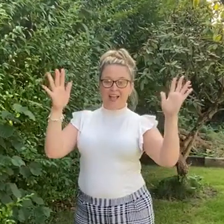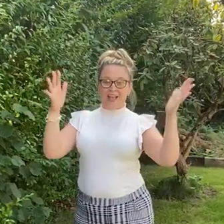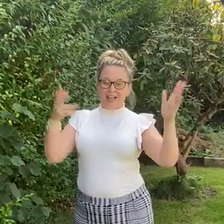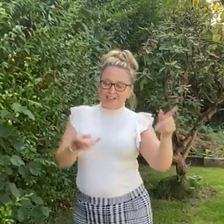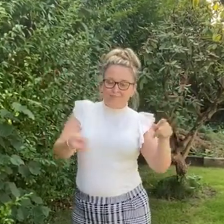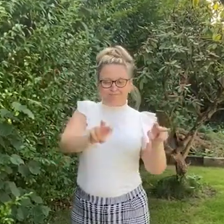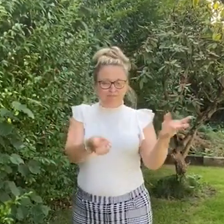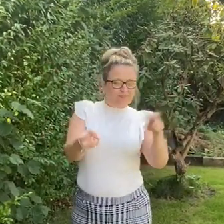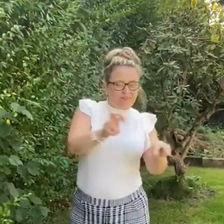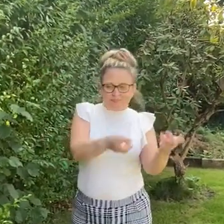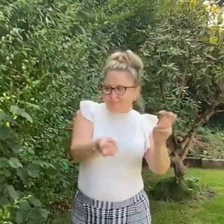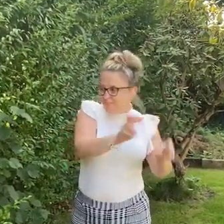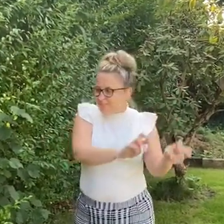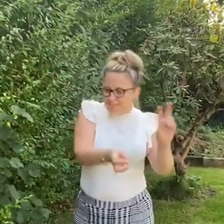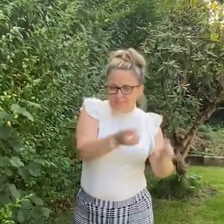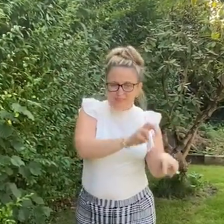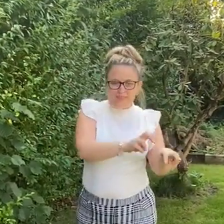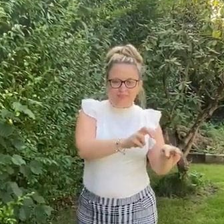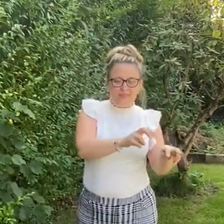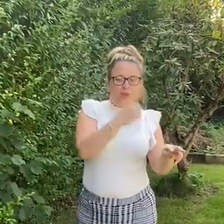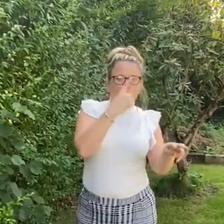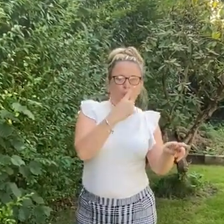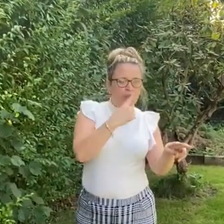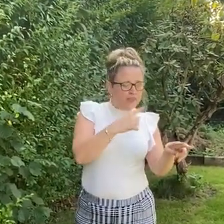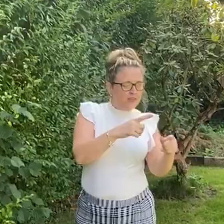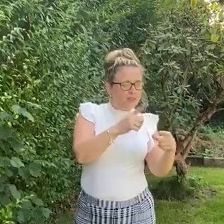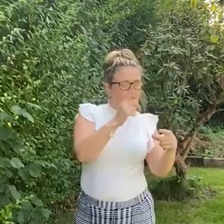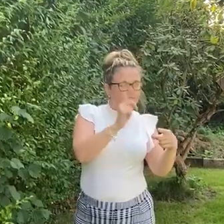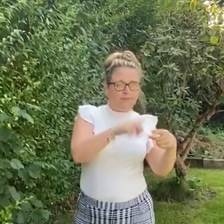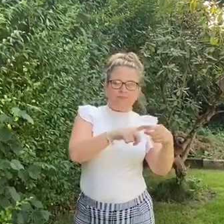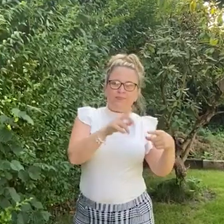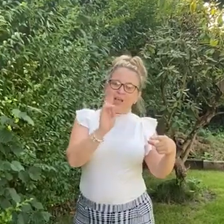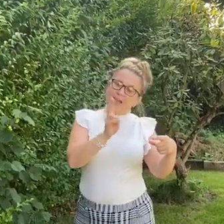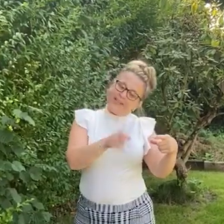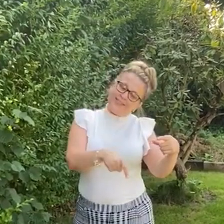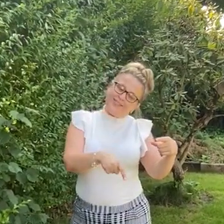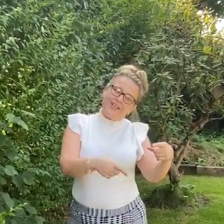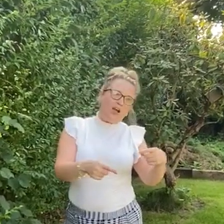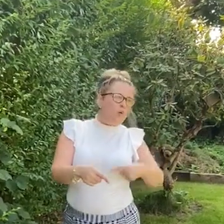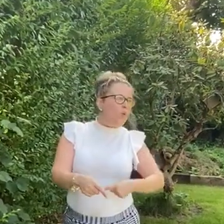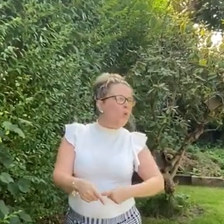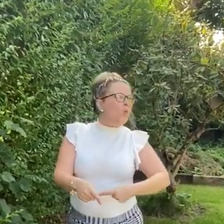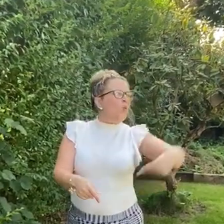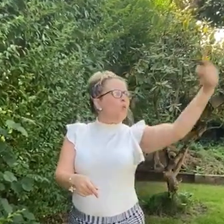The witch tapped the broomstick And whoosh They were gone